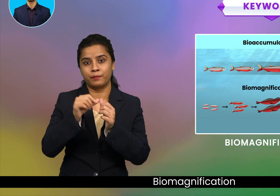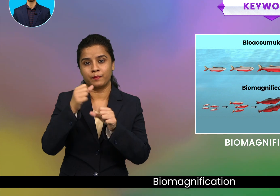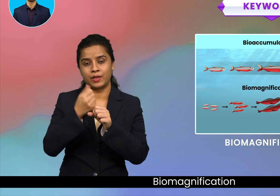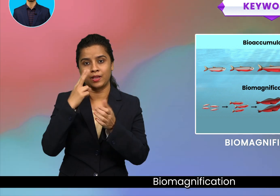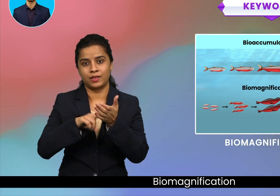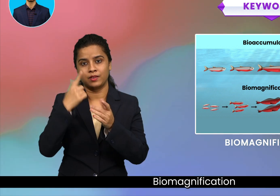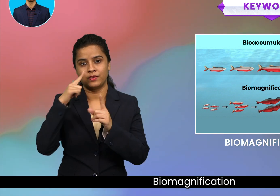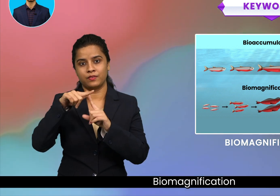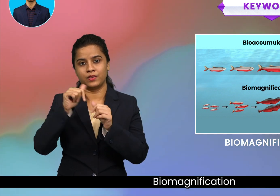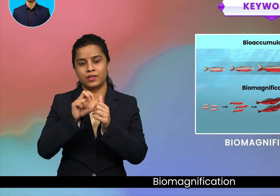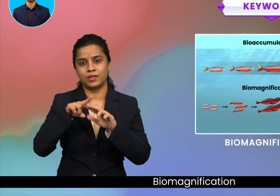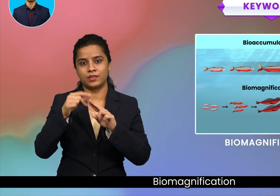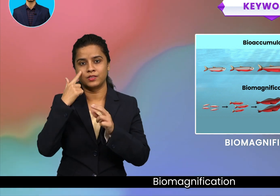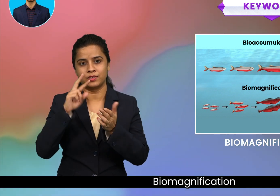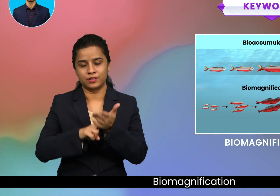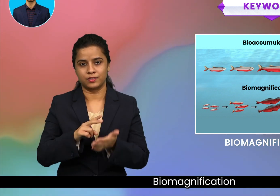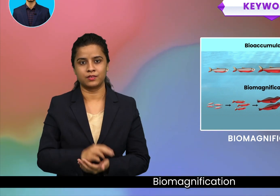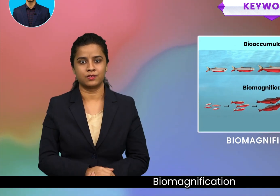biomagnification,